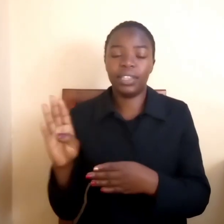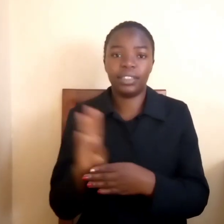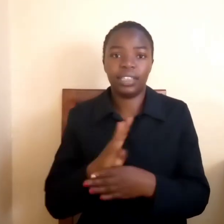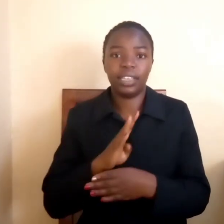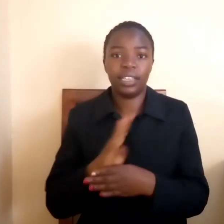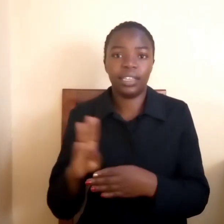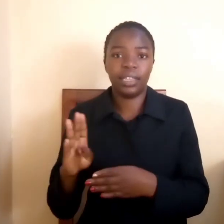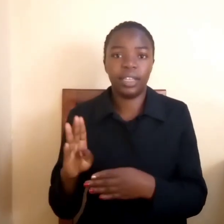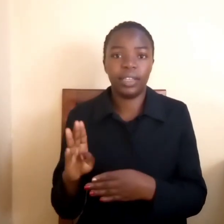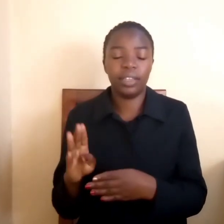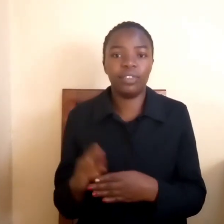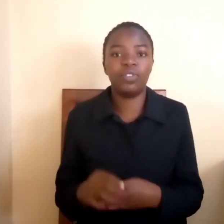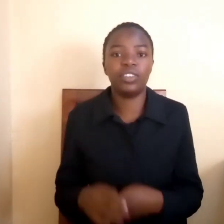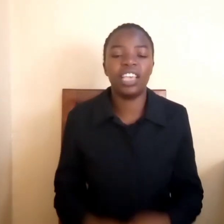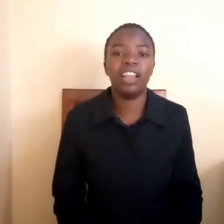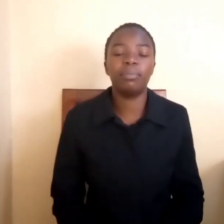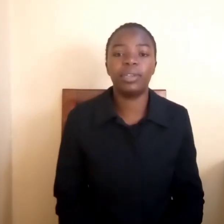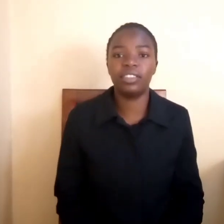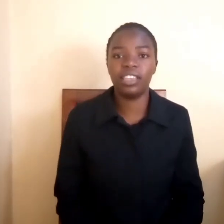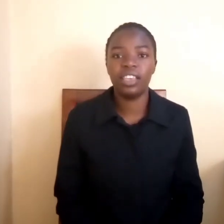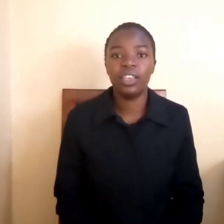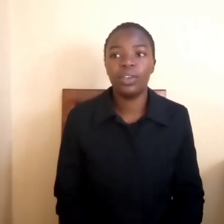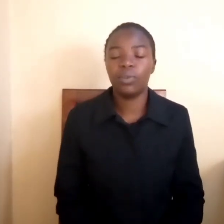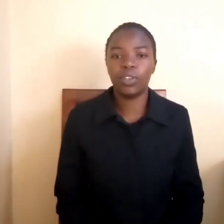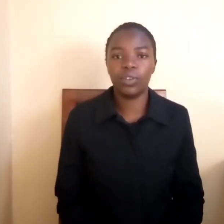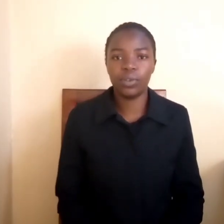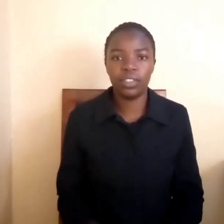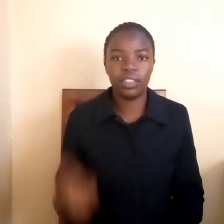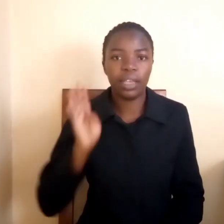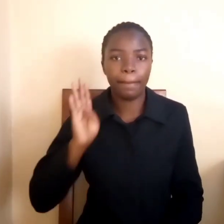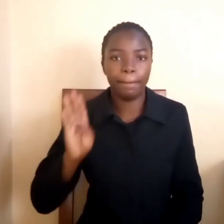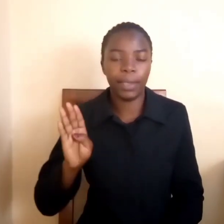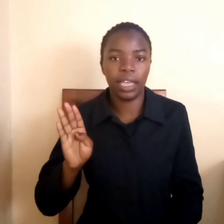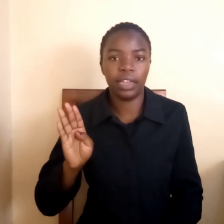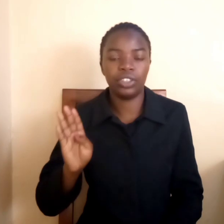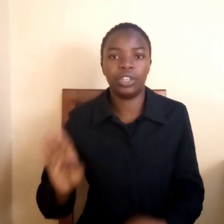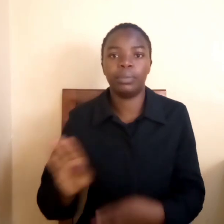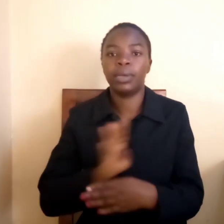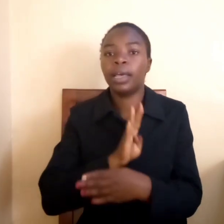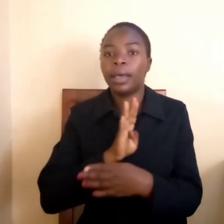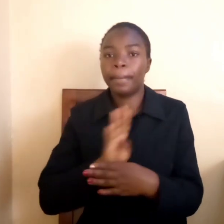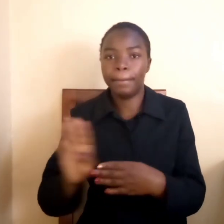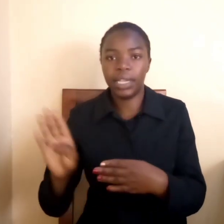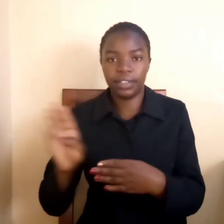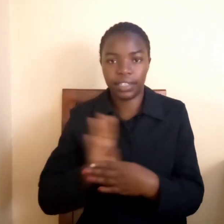busy. If we sign busy, we use B handshake, busy.